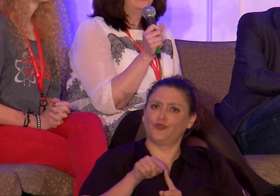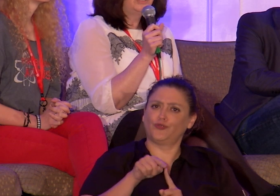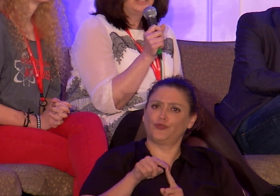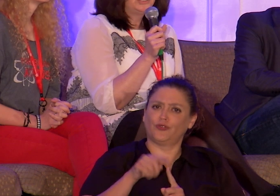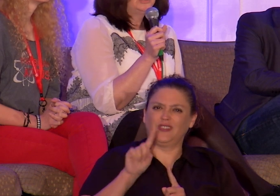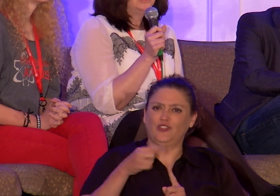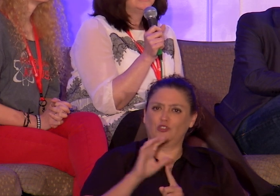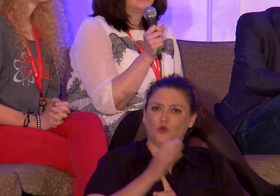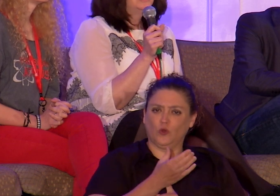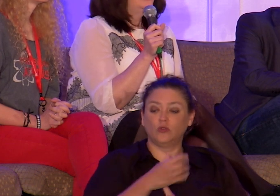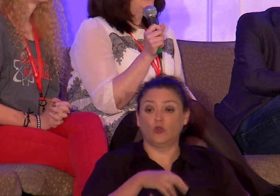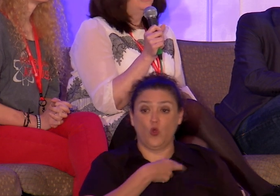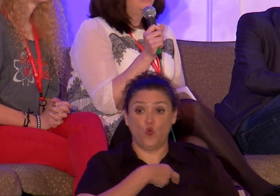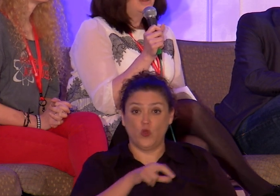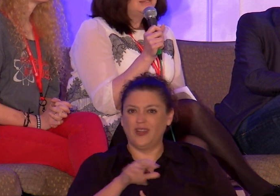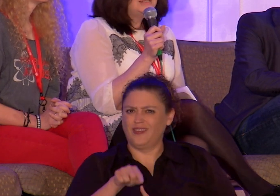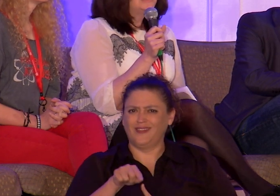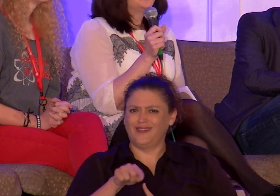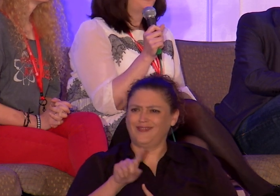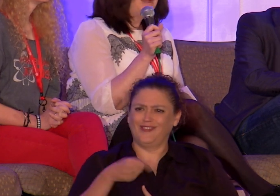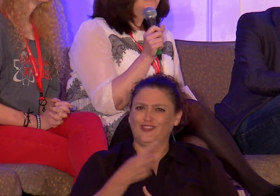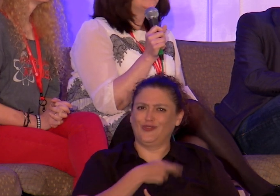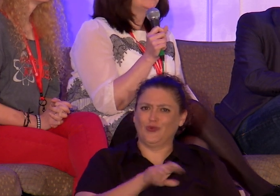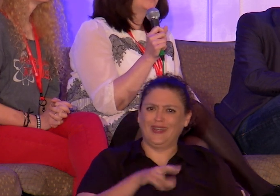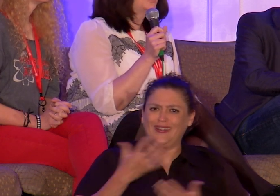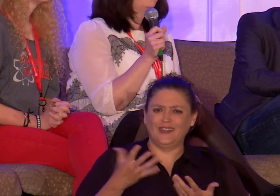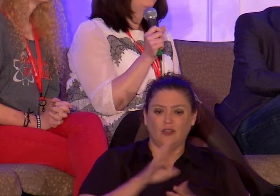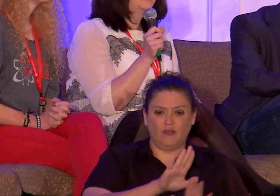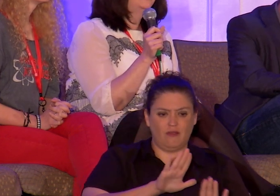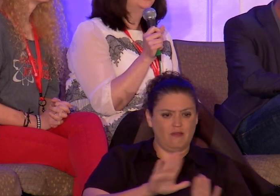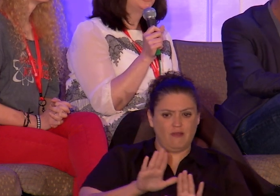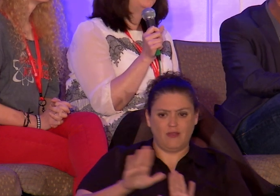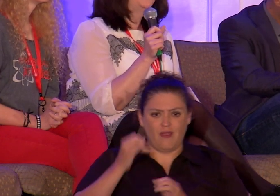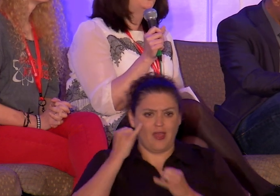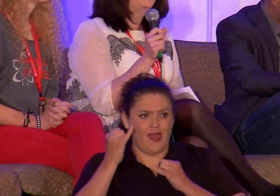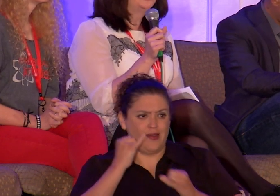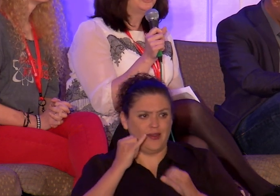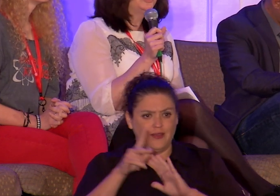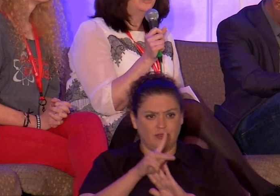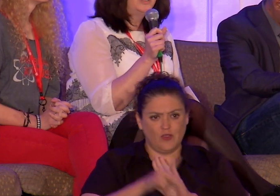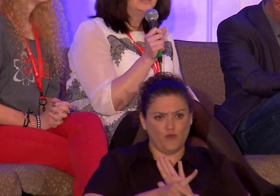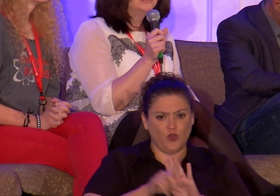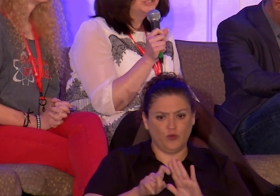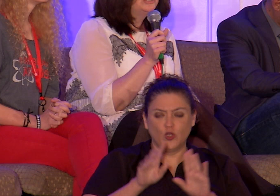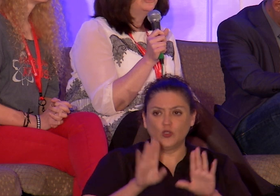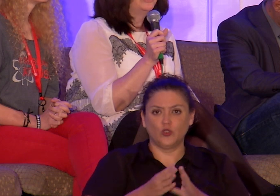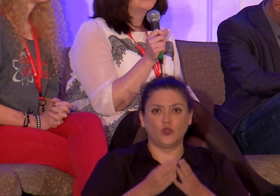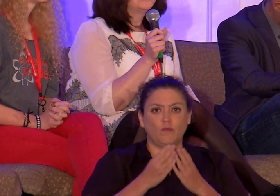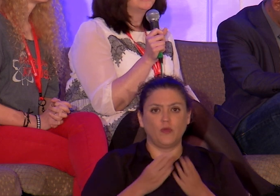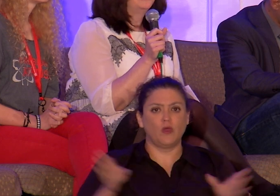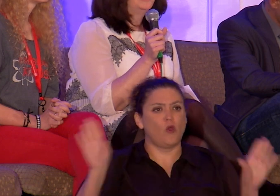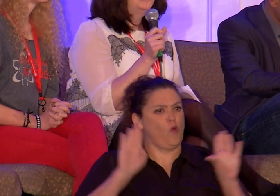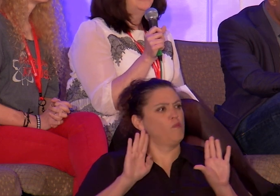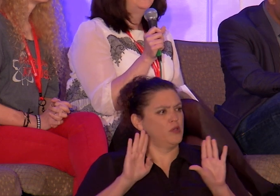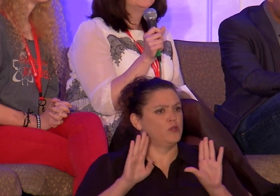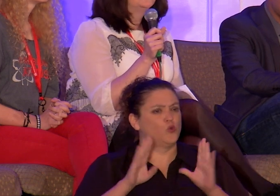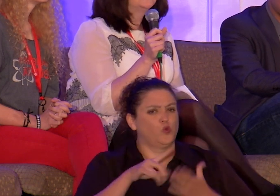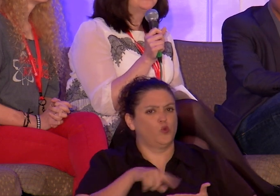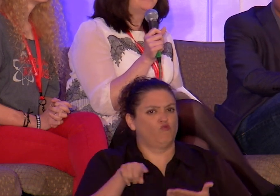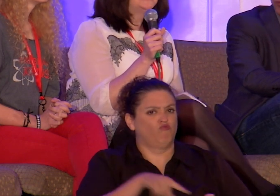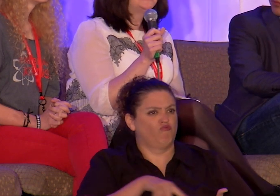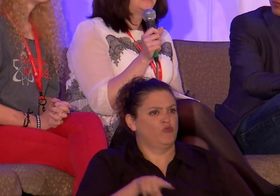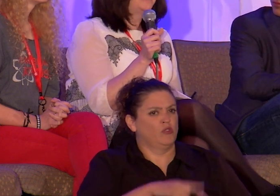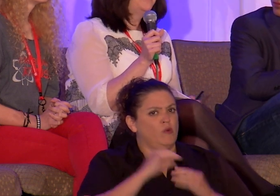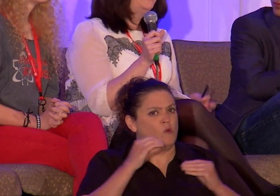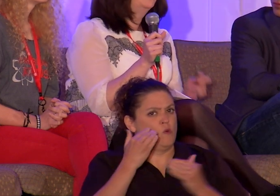culture and religion is their ideas or practices that are unfair, they should be open to unconditional criticism, and that's not